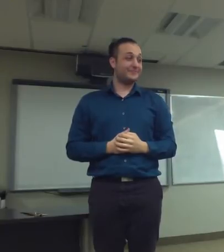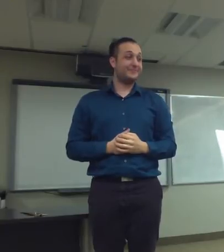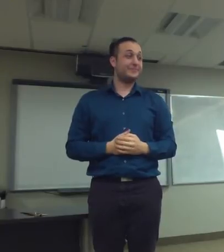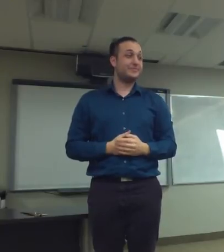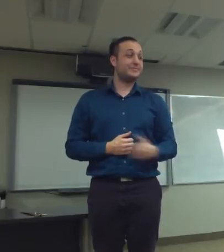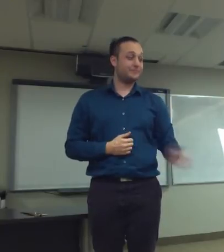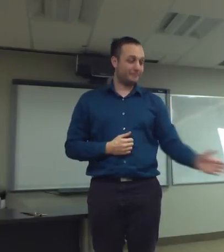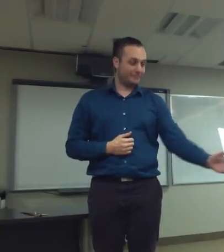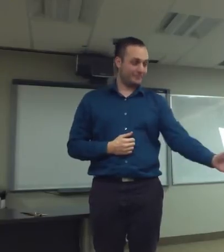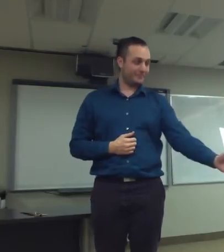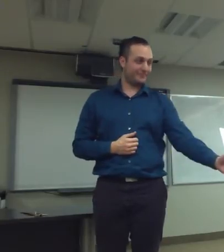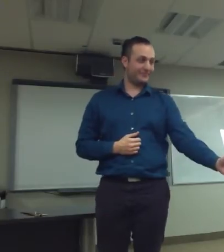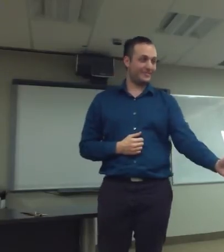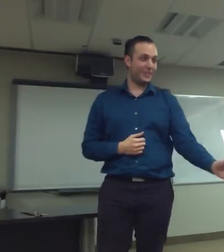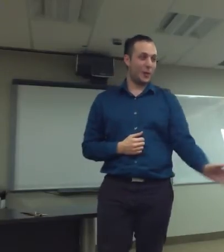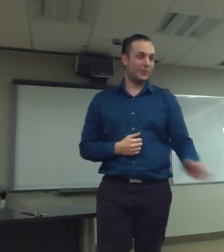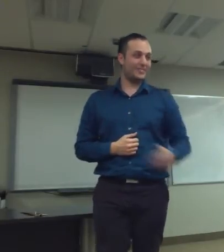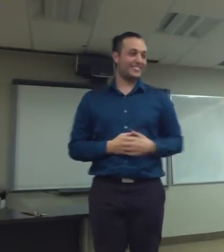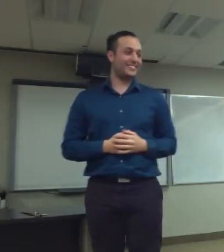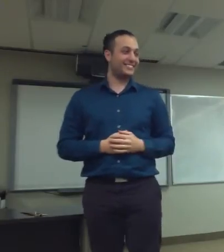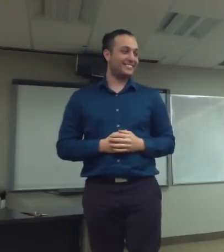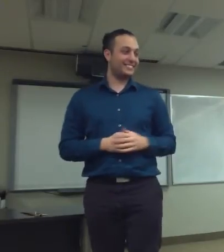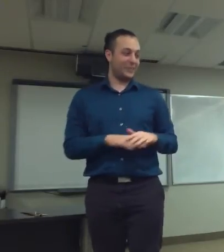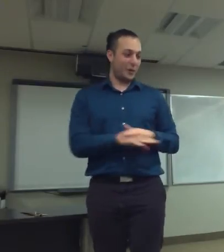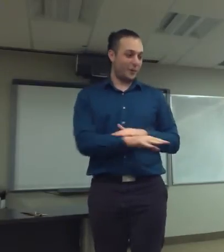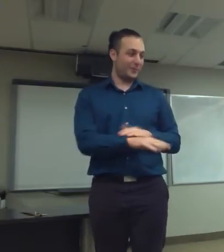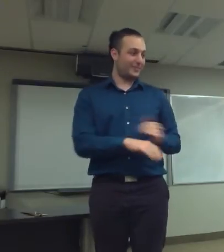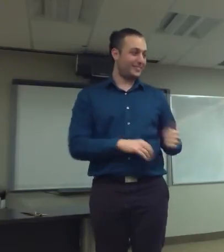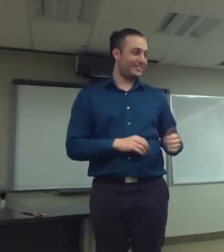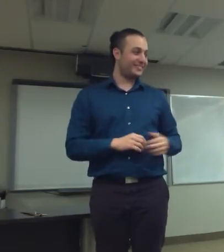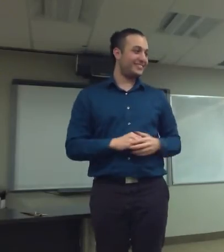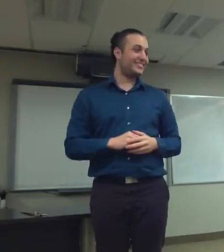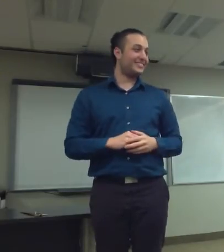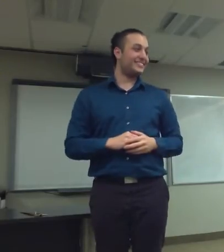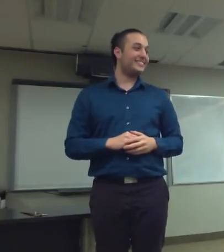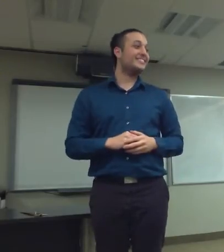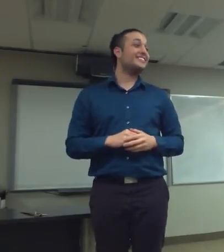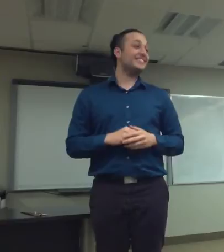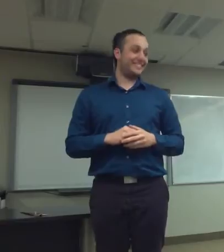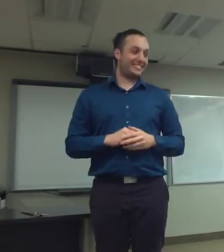Bridget went to her mother and said,